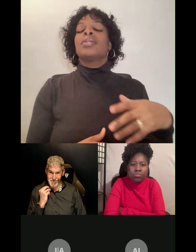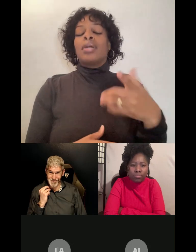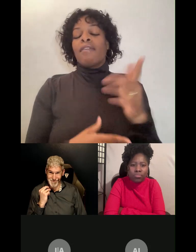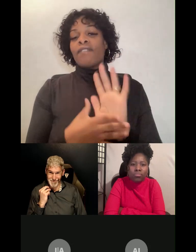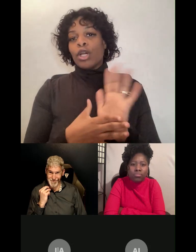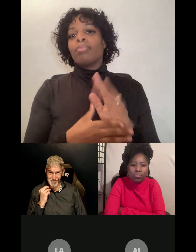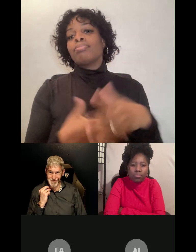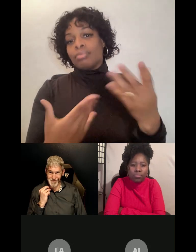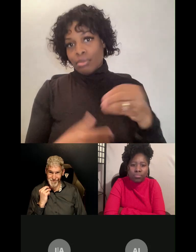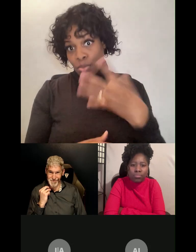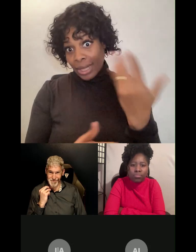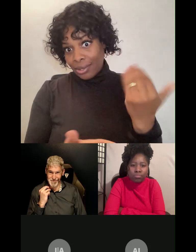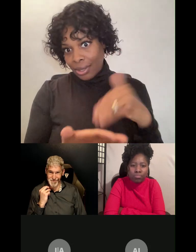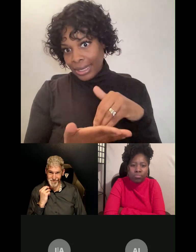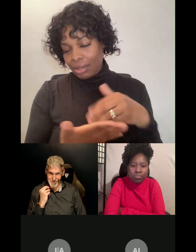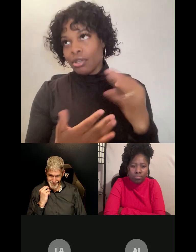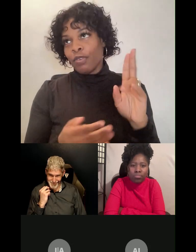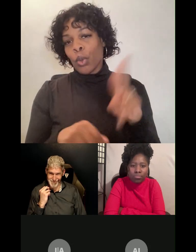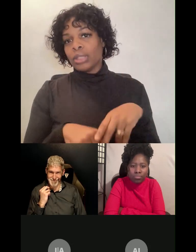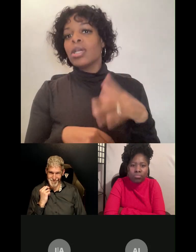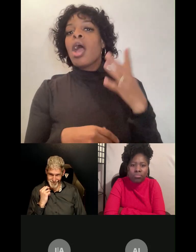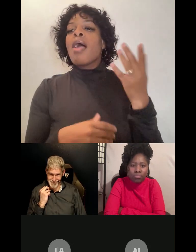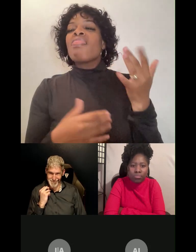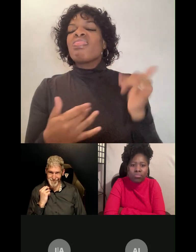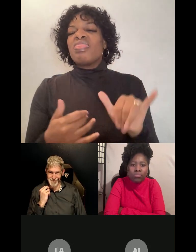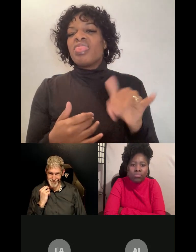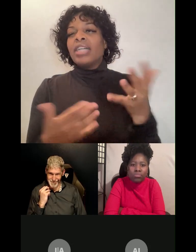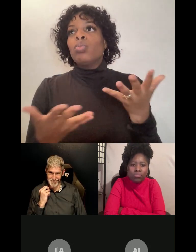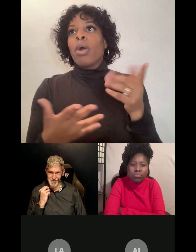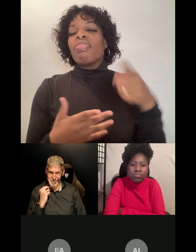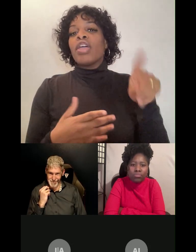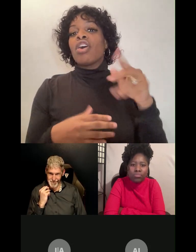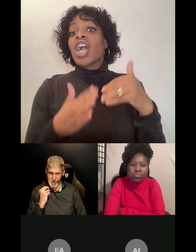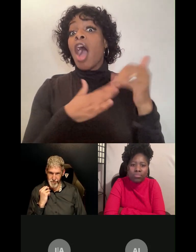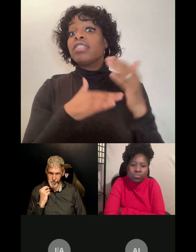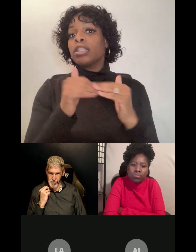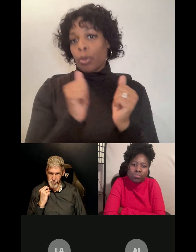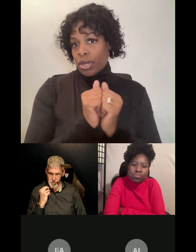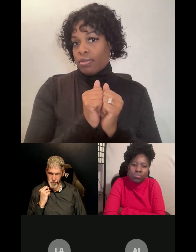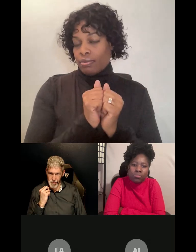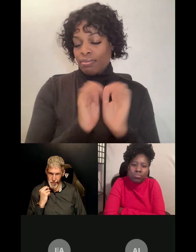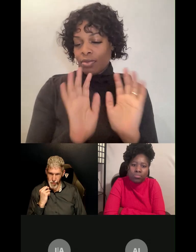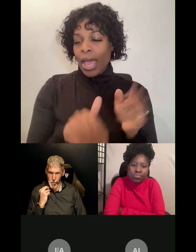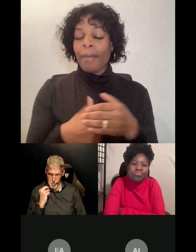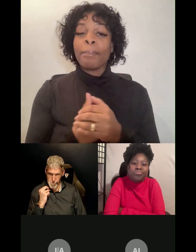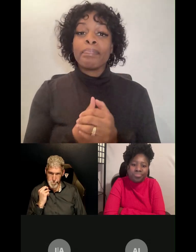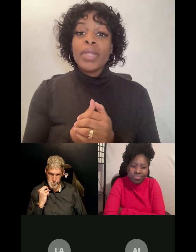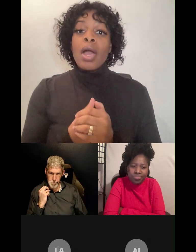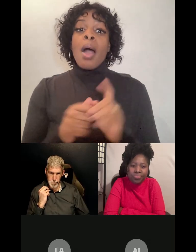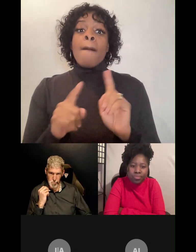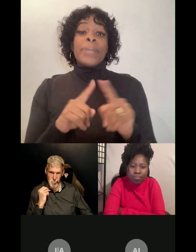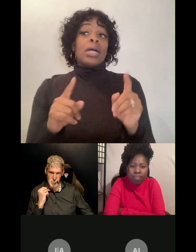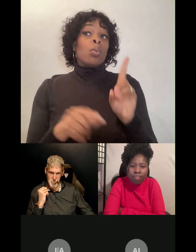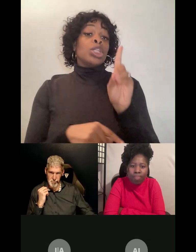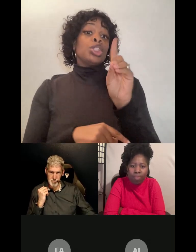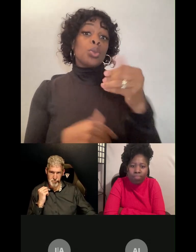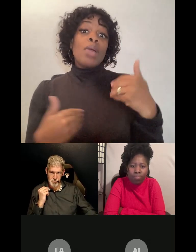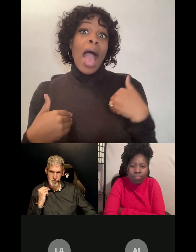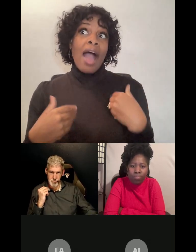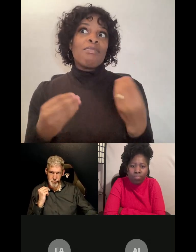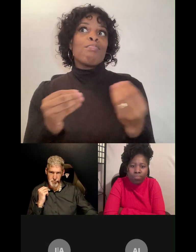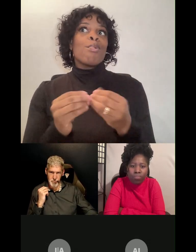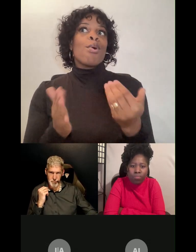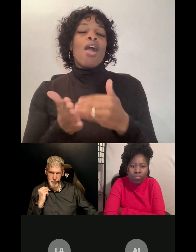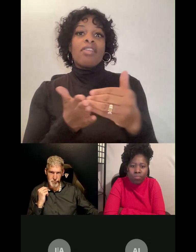Sunday film, white again, of course. That's what they're comfortable with. Okay. But we